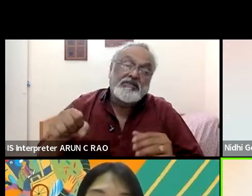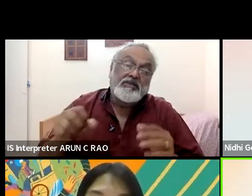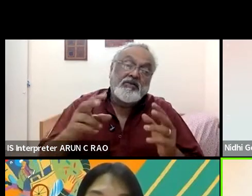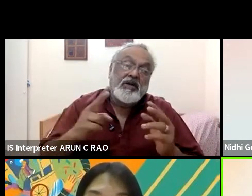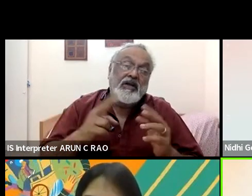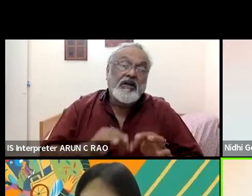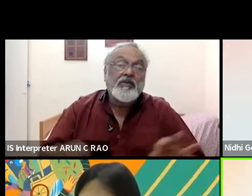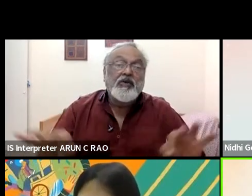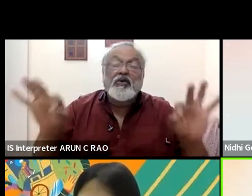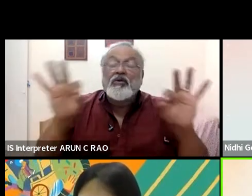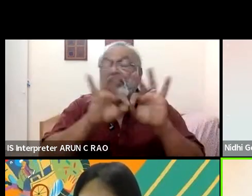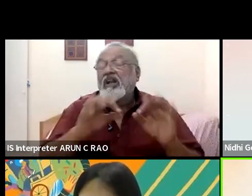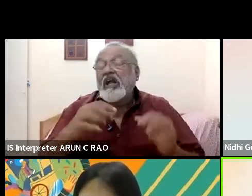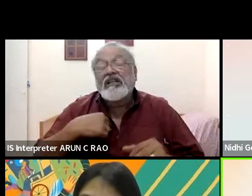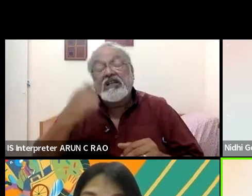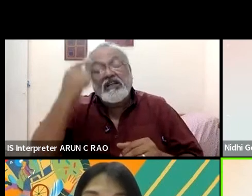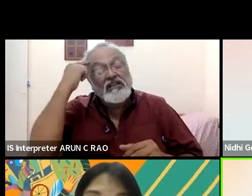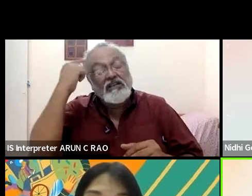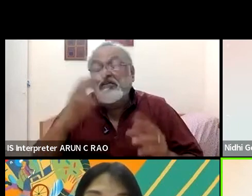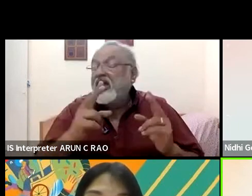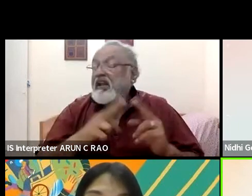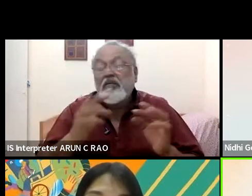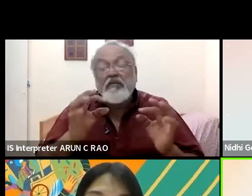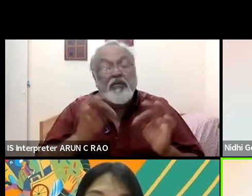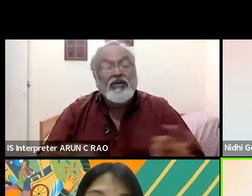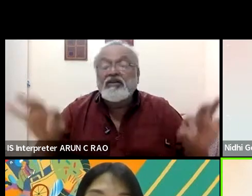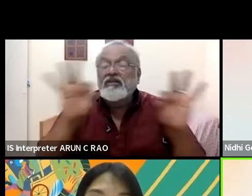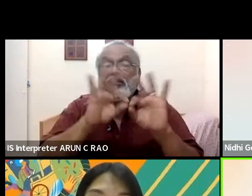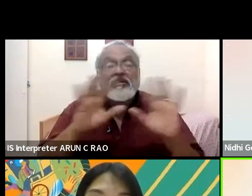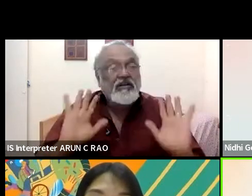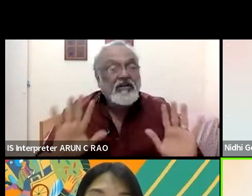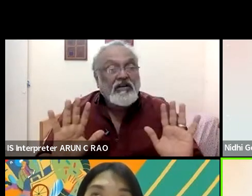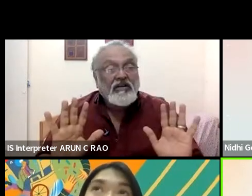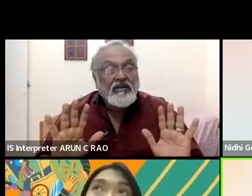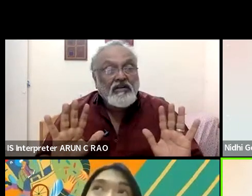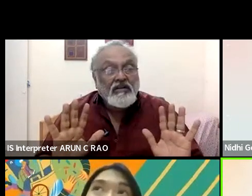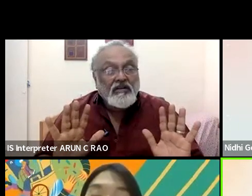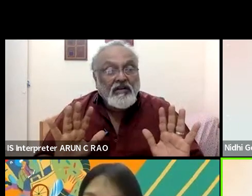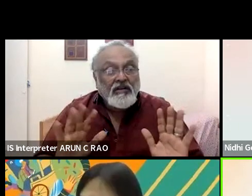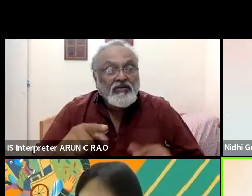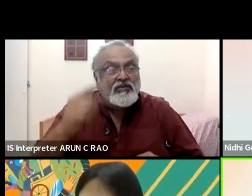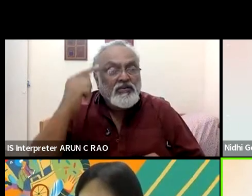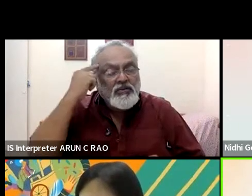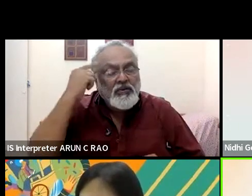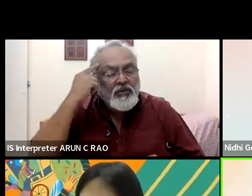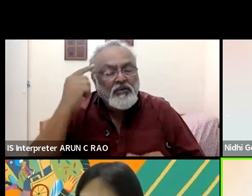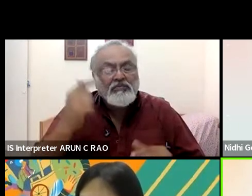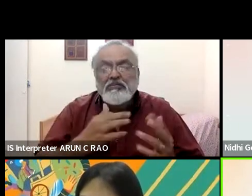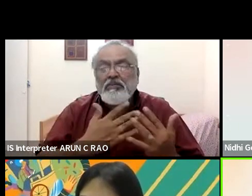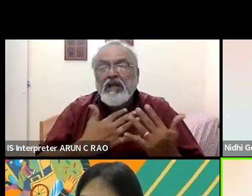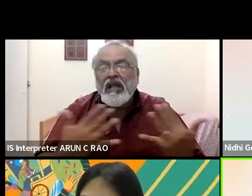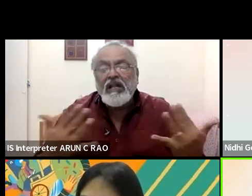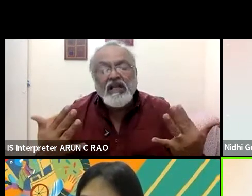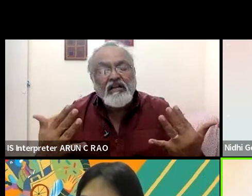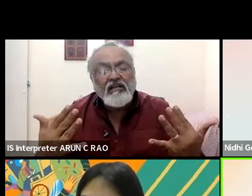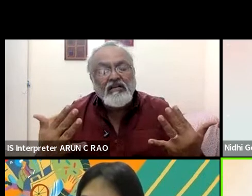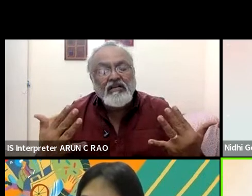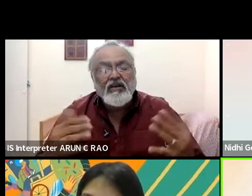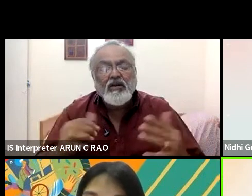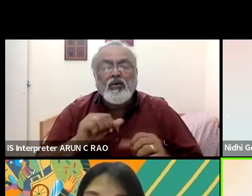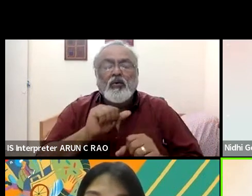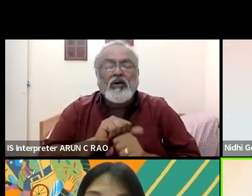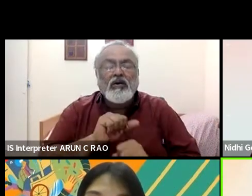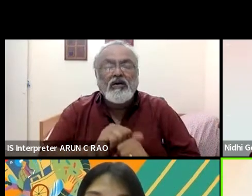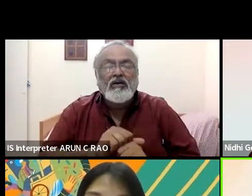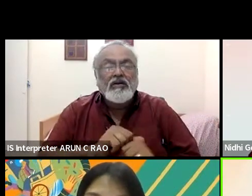important point, and it's good that it has been raised. As you know, we did work to develop some